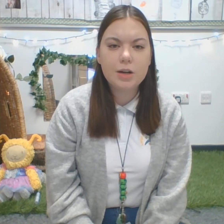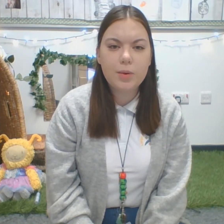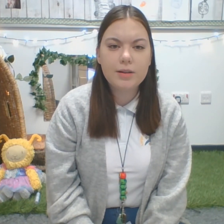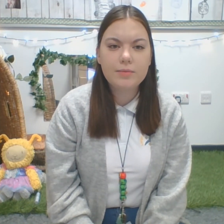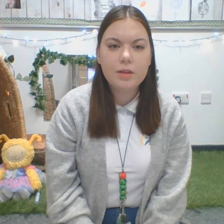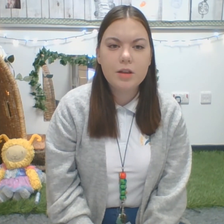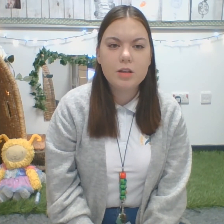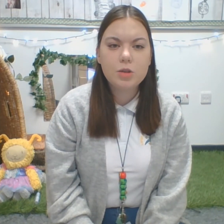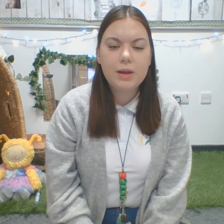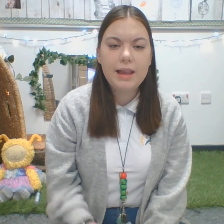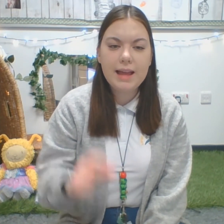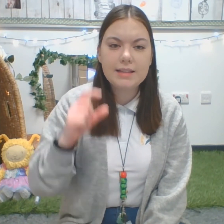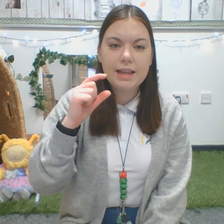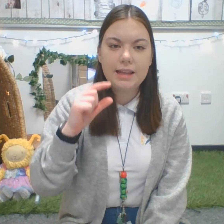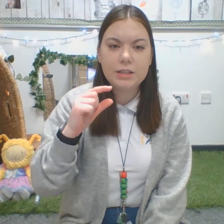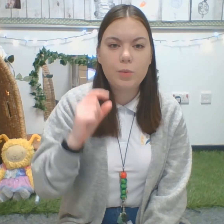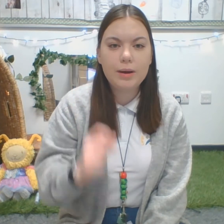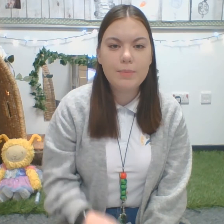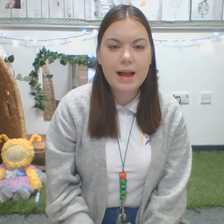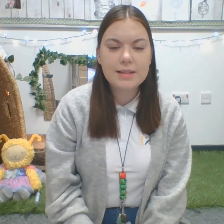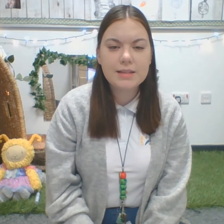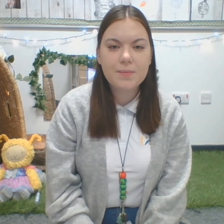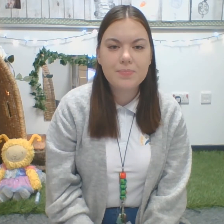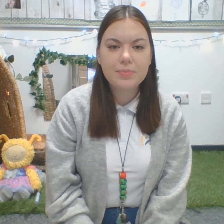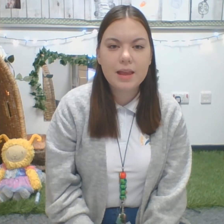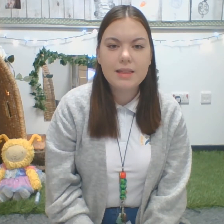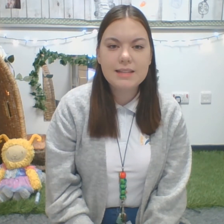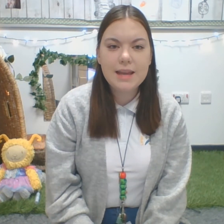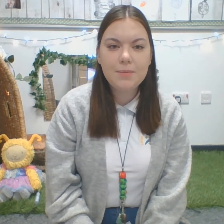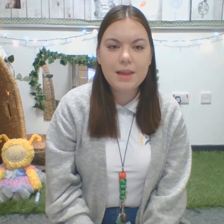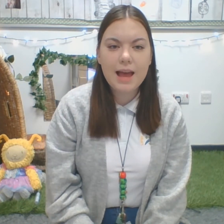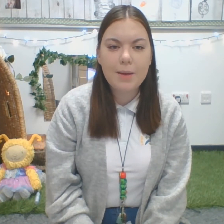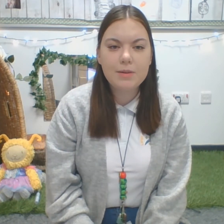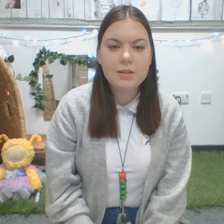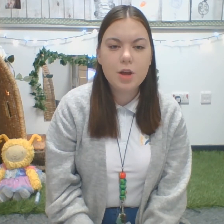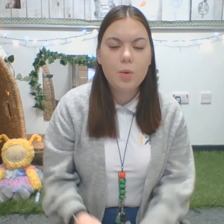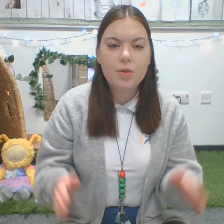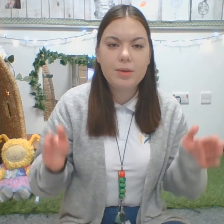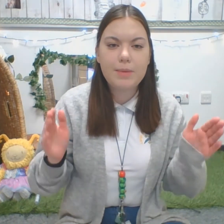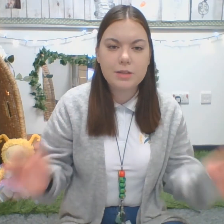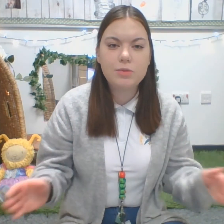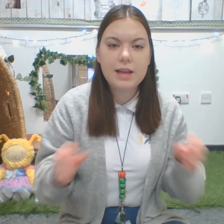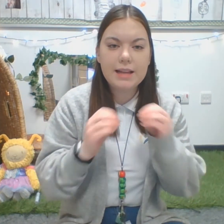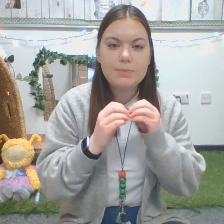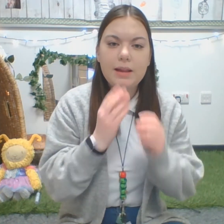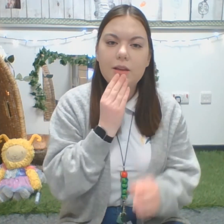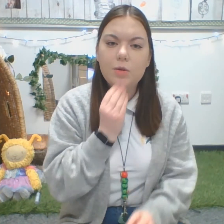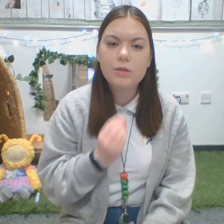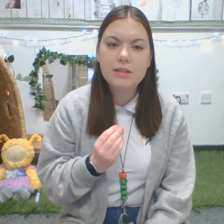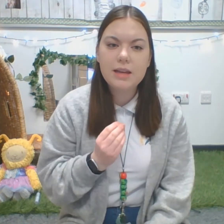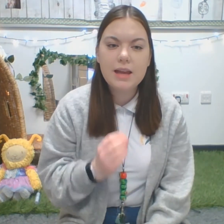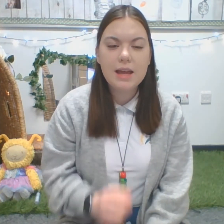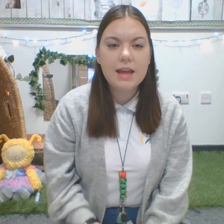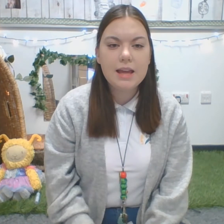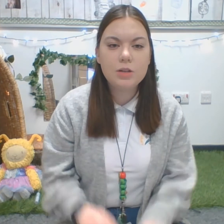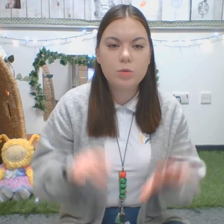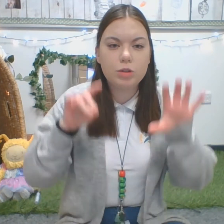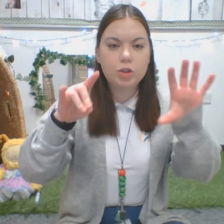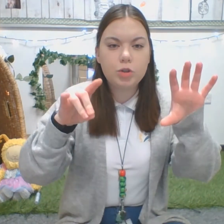one, so he let the little one pass. The same thing happened with the middle-sized billy goat. He told the troll to